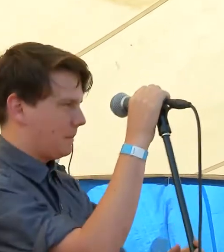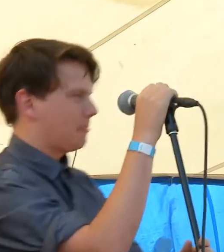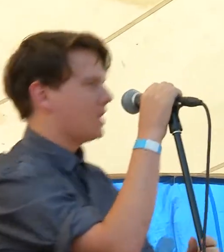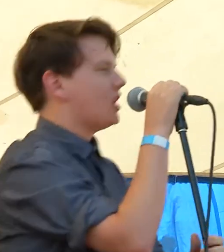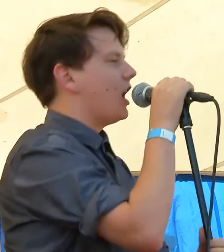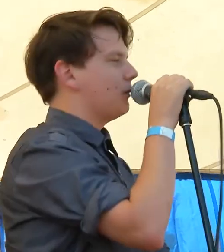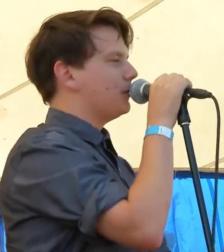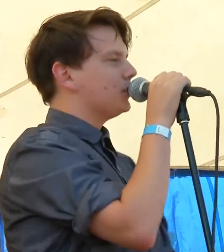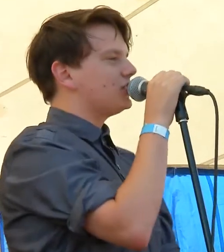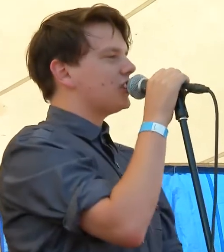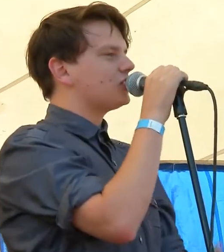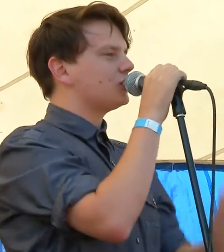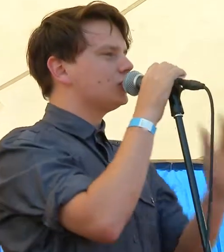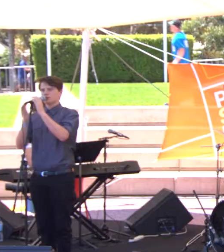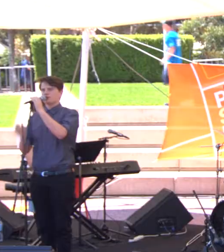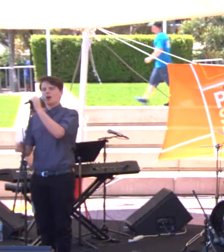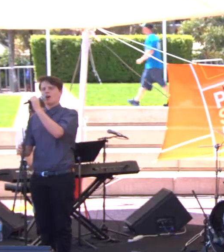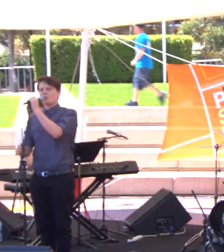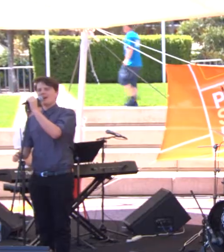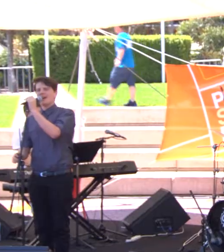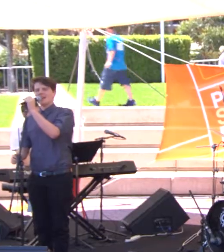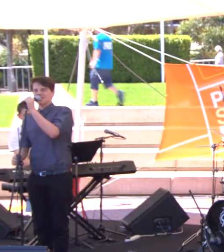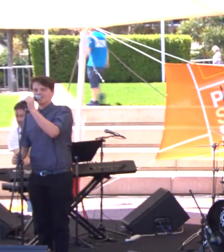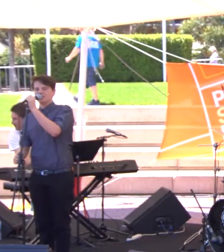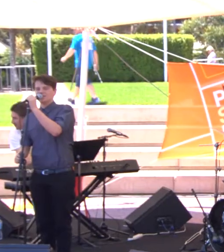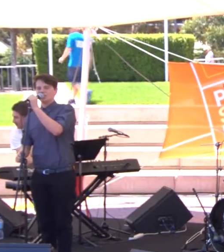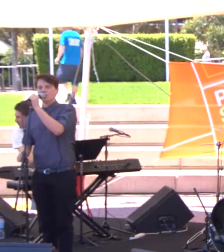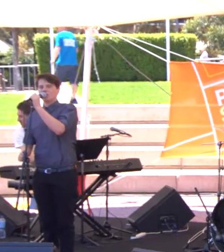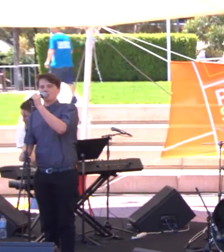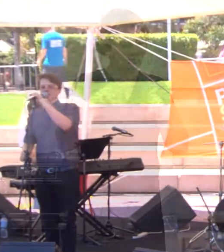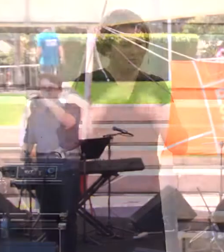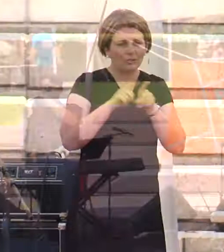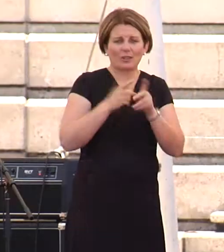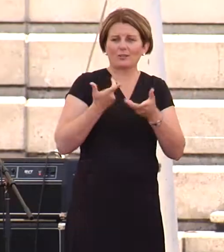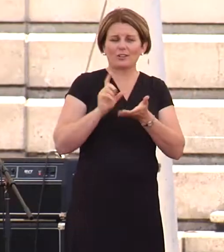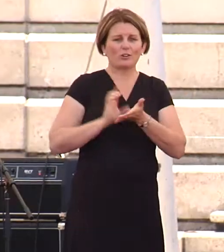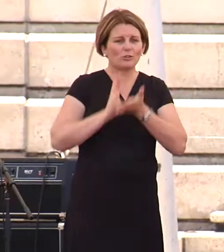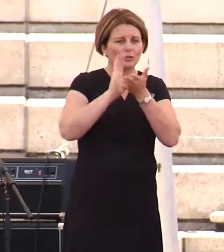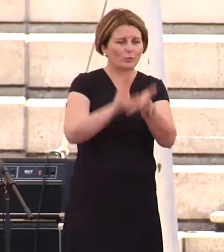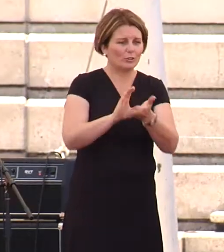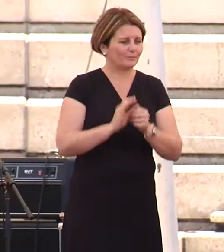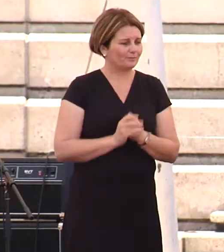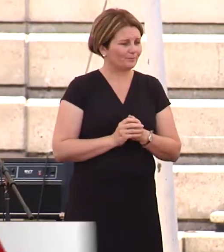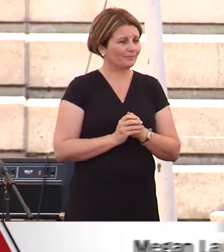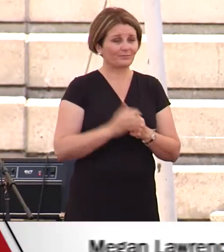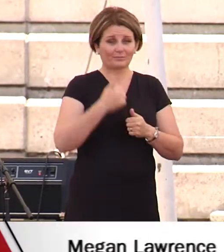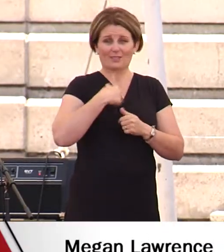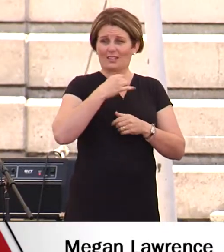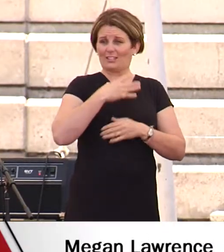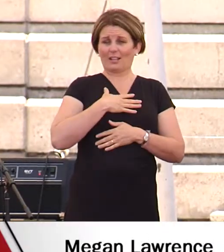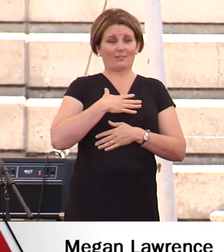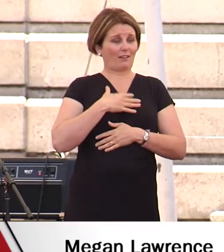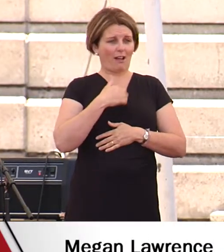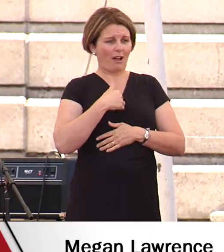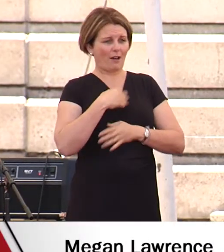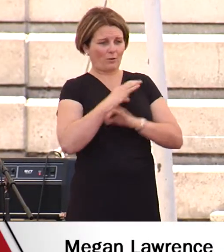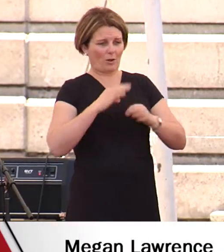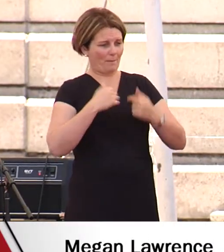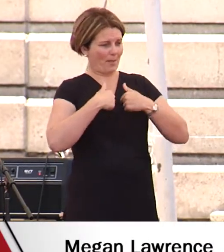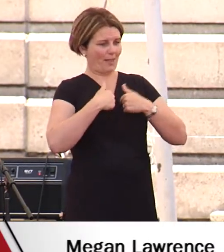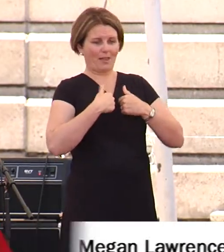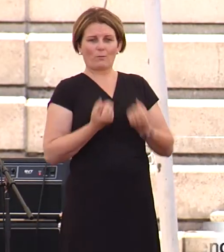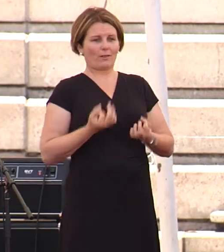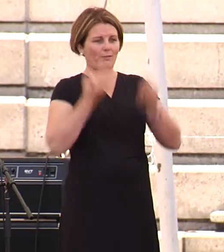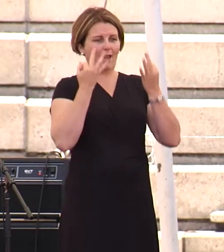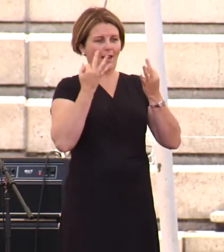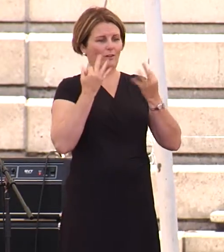I'm in possession of so many tones. I myself would not be the person I am today or